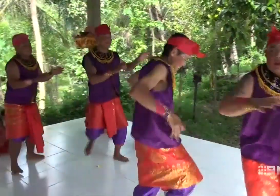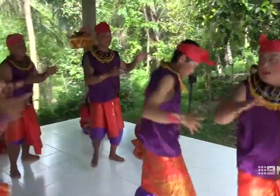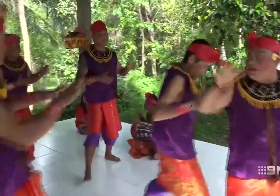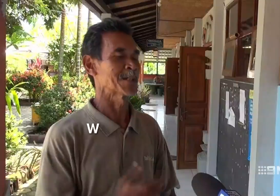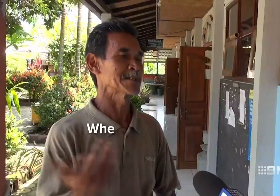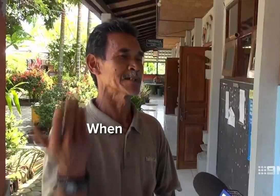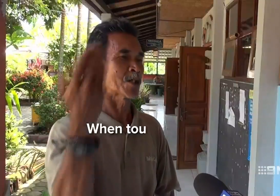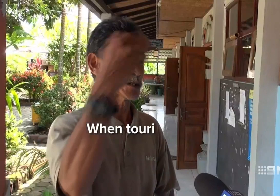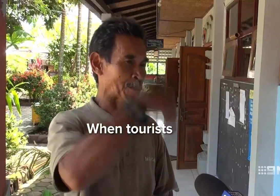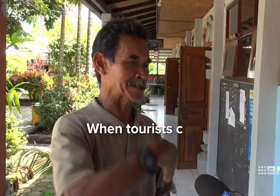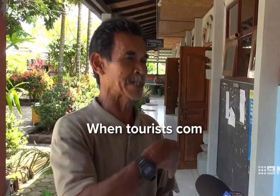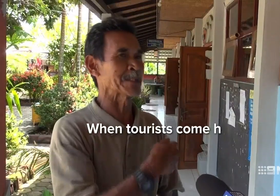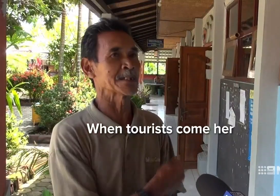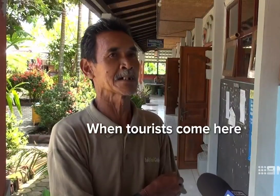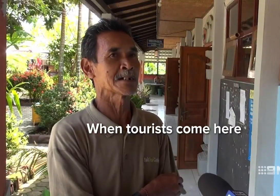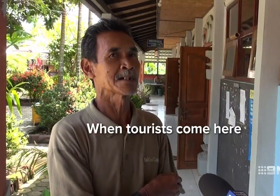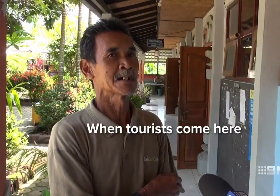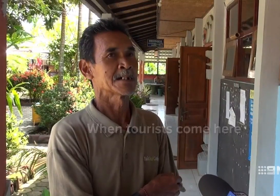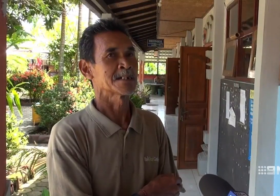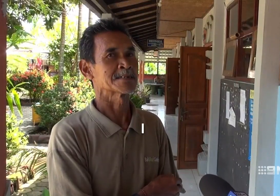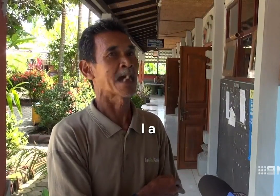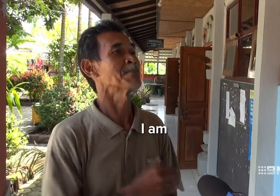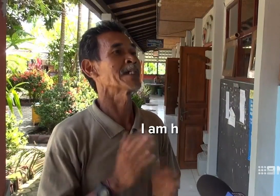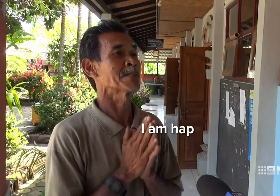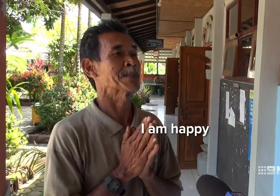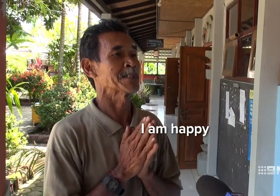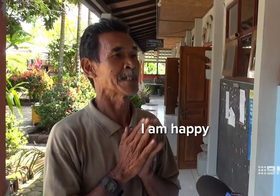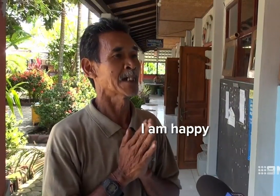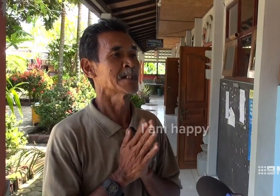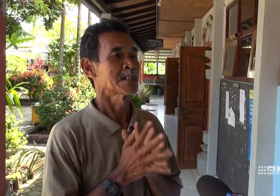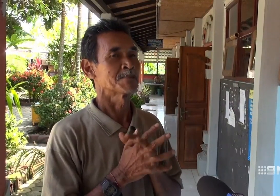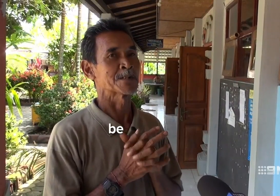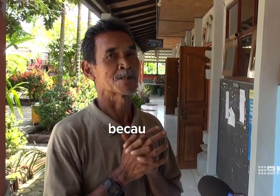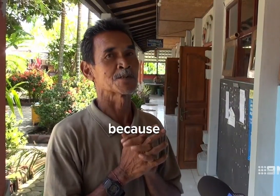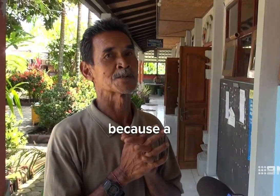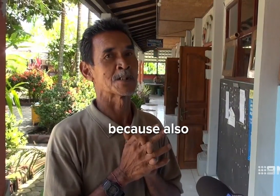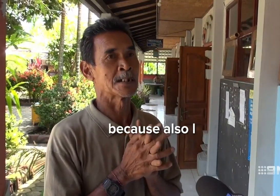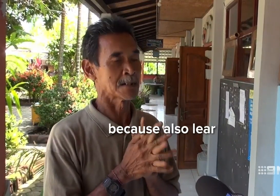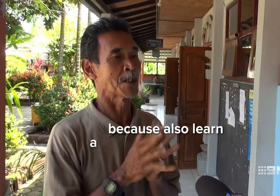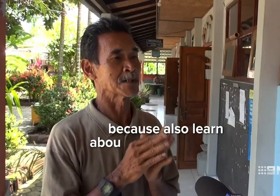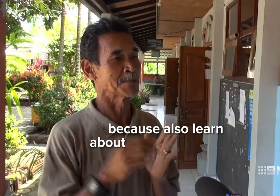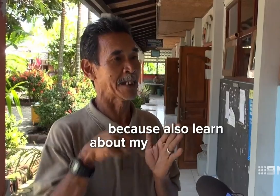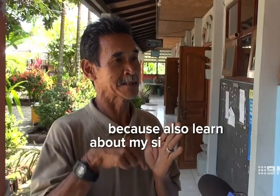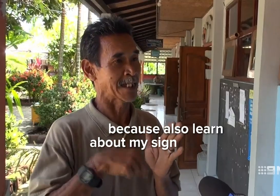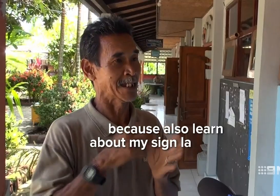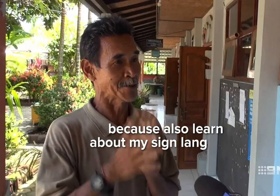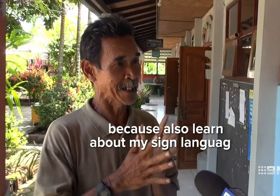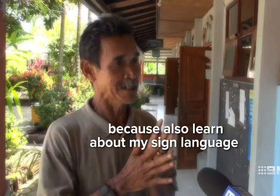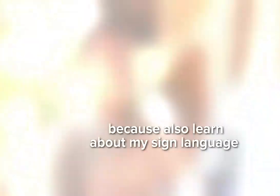place. When the tourists came here, I'm happy, yeah, because also learn about my sign language.